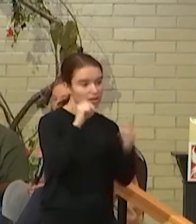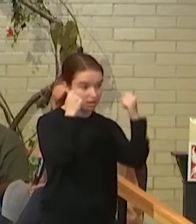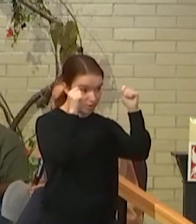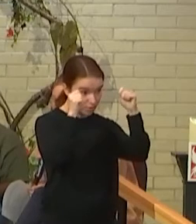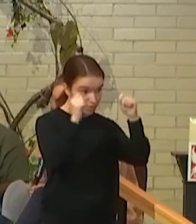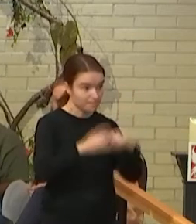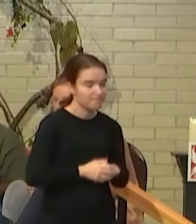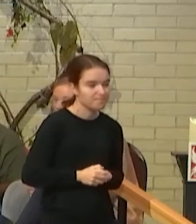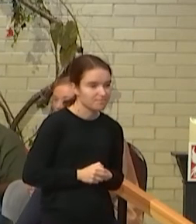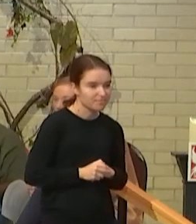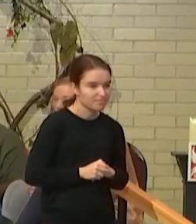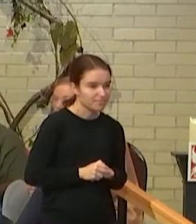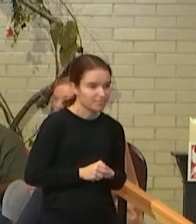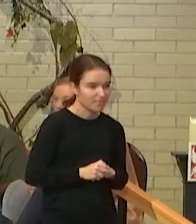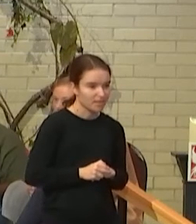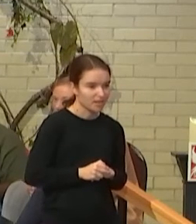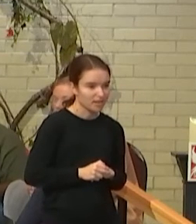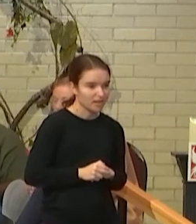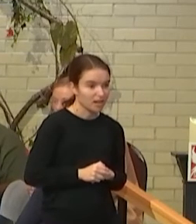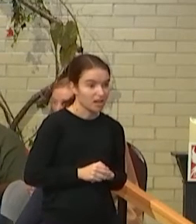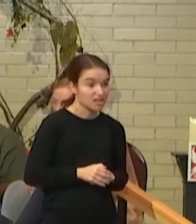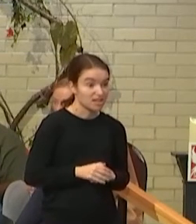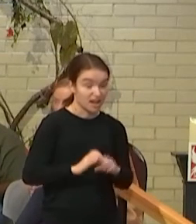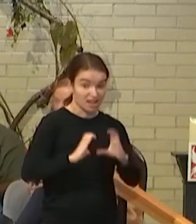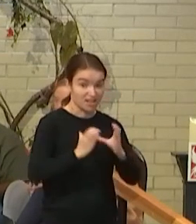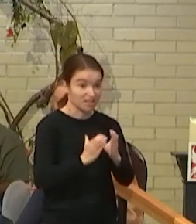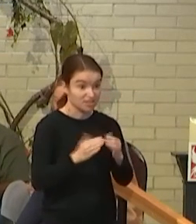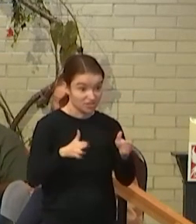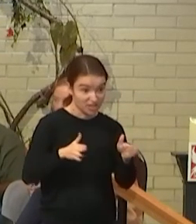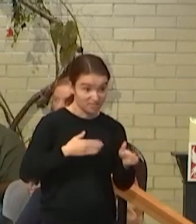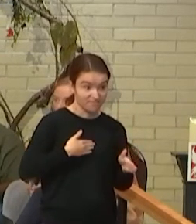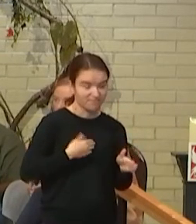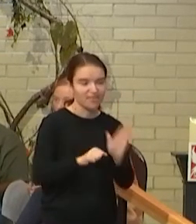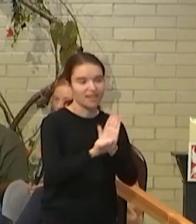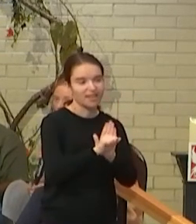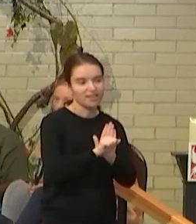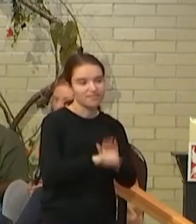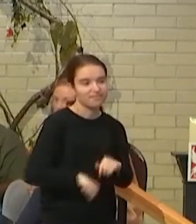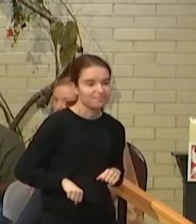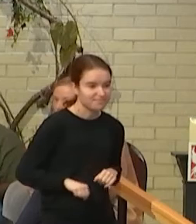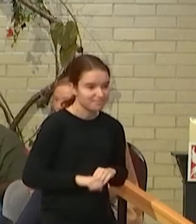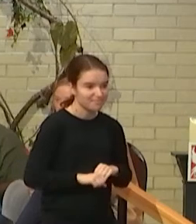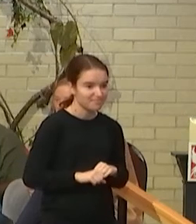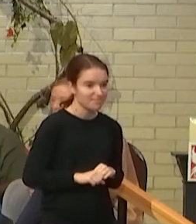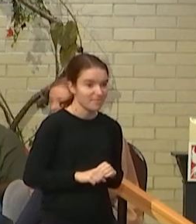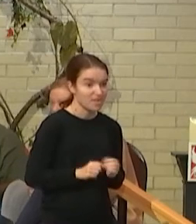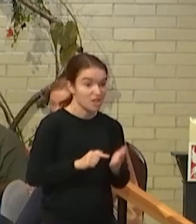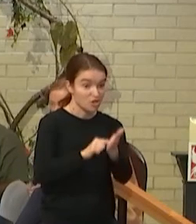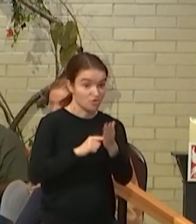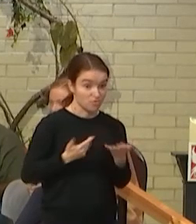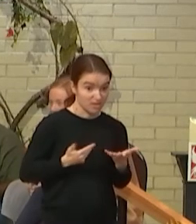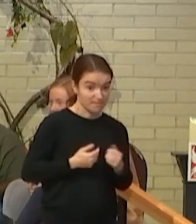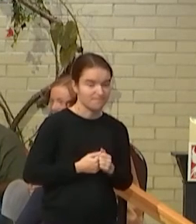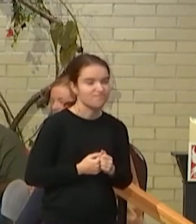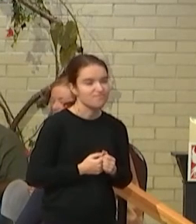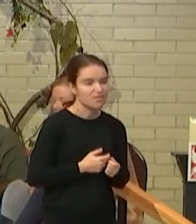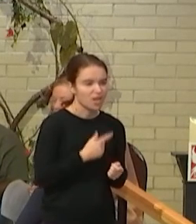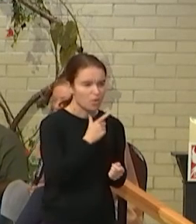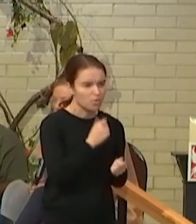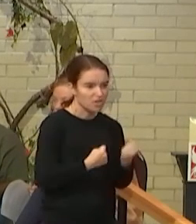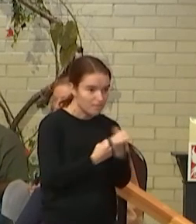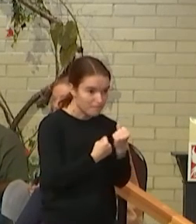actually ended that class with an A. And I think that taught me that no matter who is going to support you, a